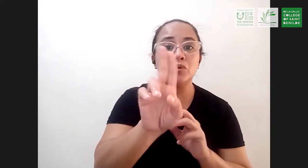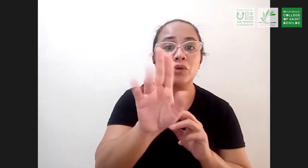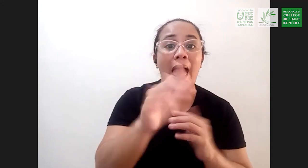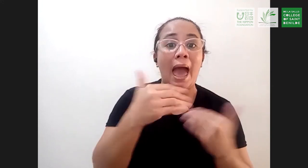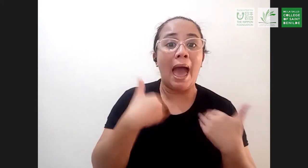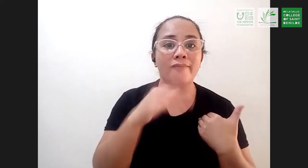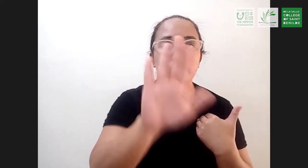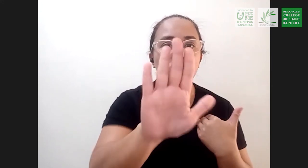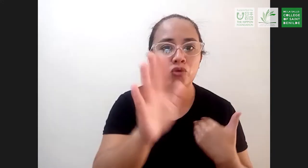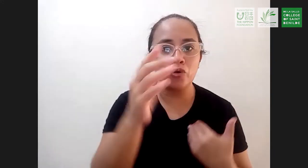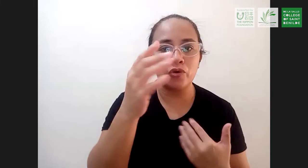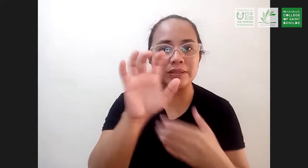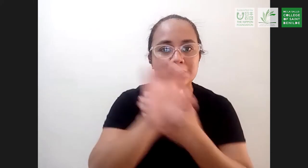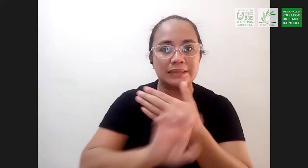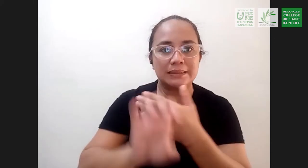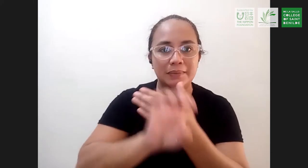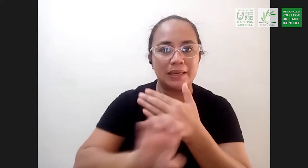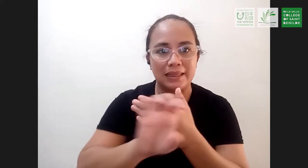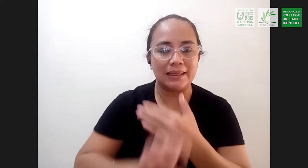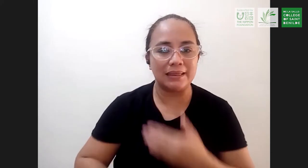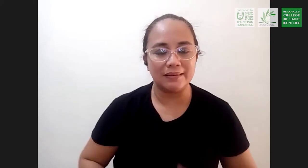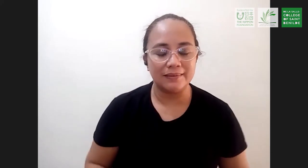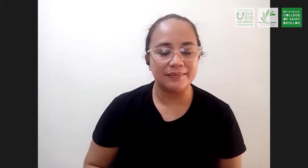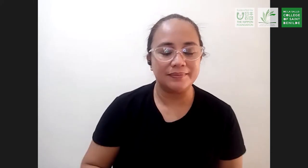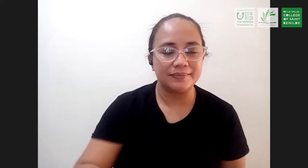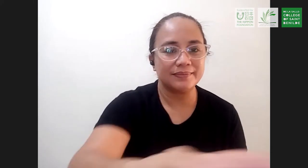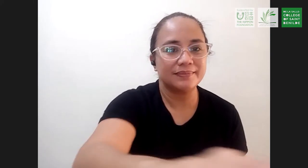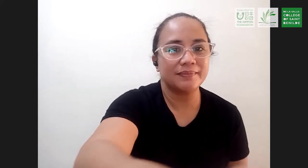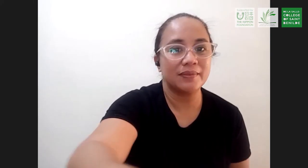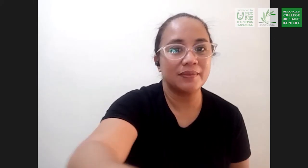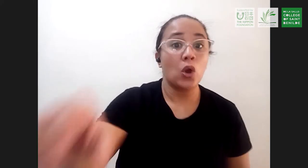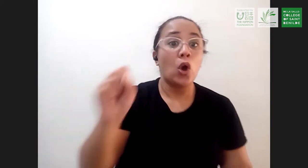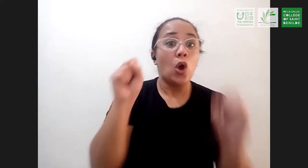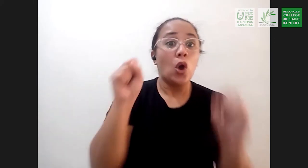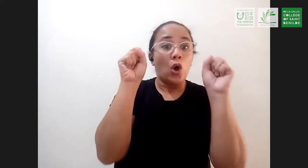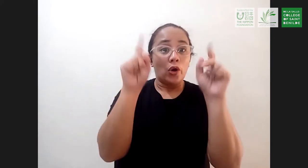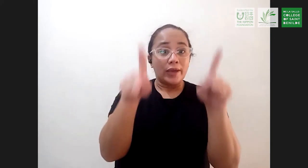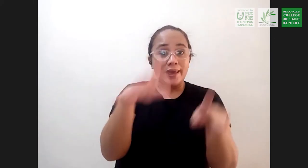and 8. Okay. All right. Beebs is sending to you now.